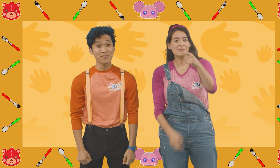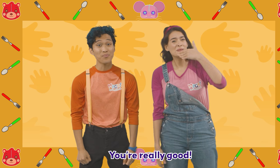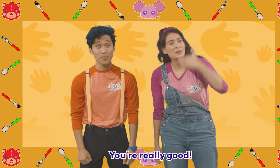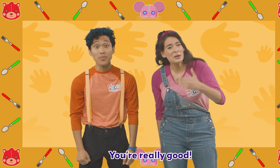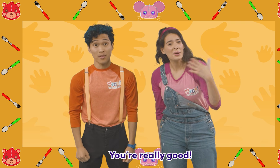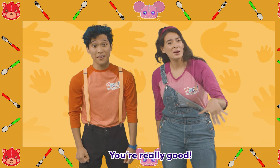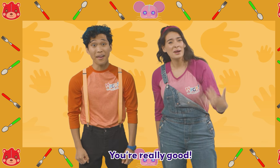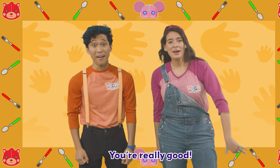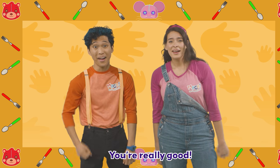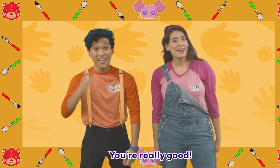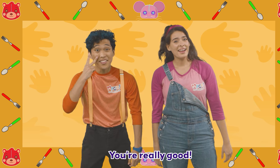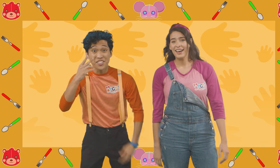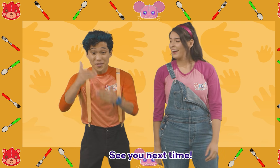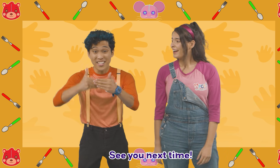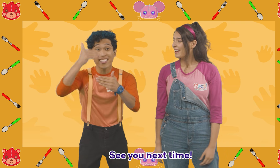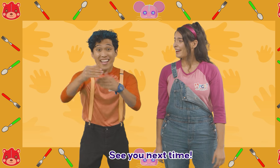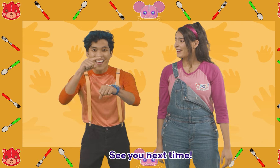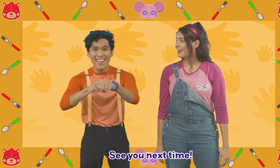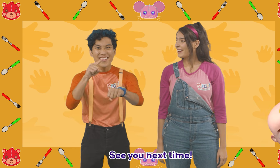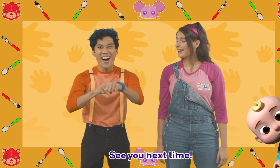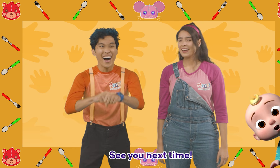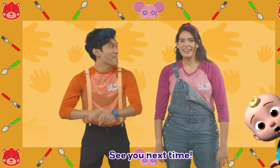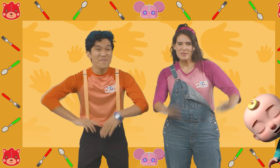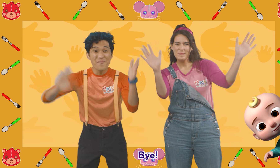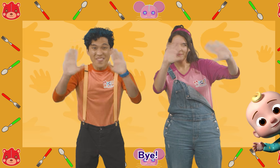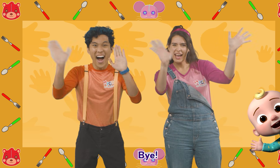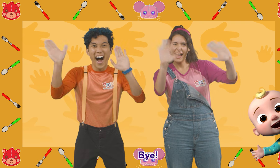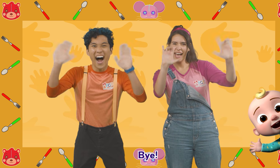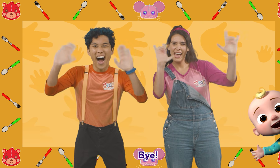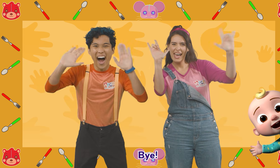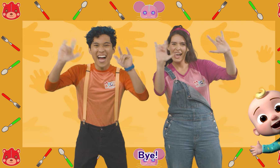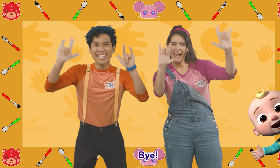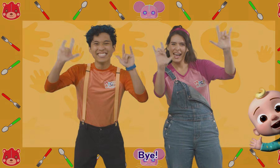You're really good. See you next time. Bye-bye.